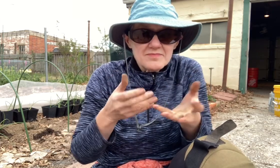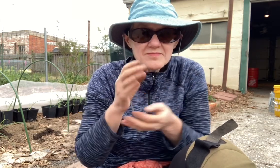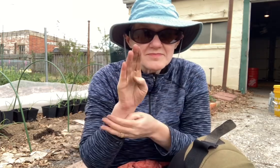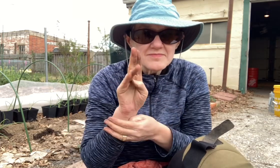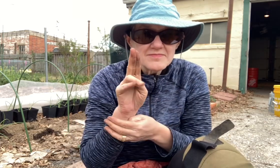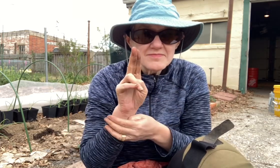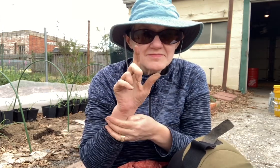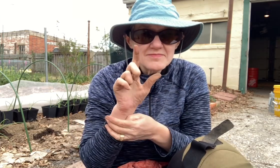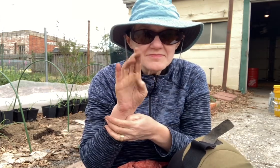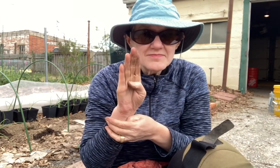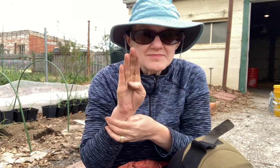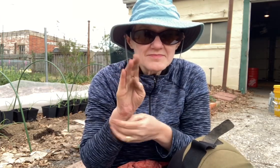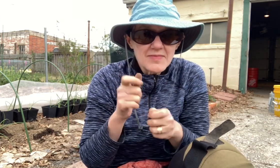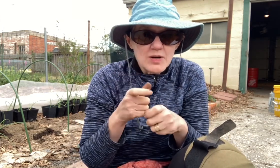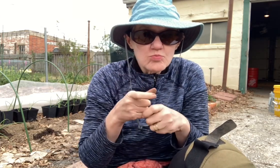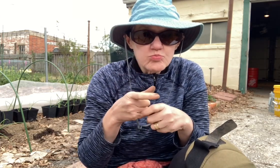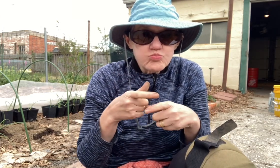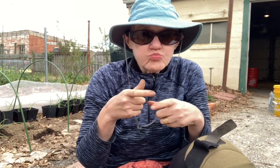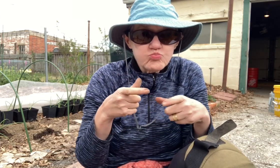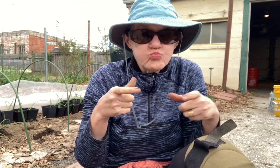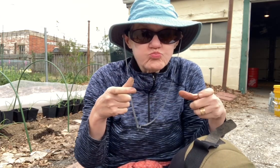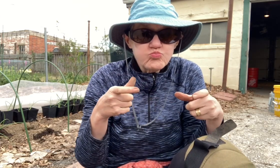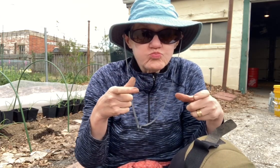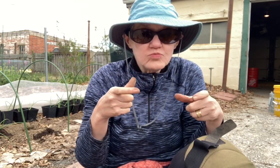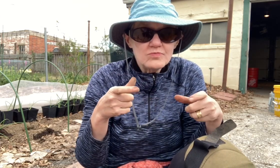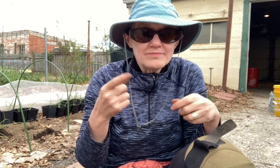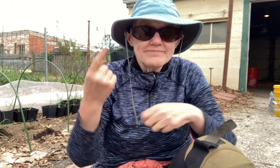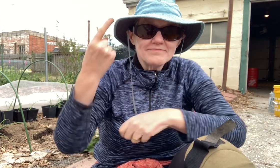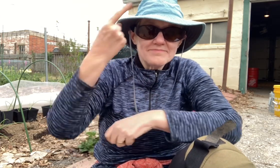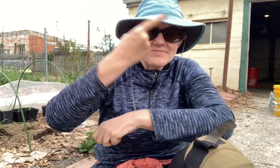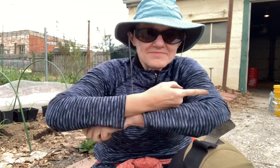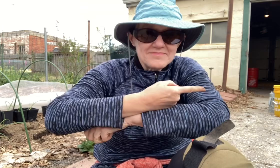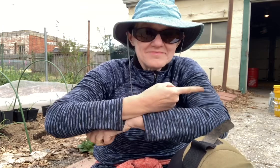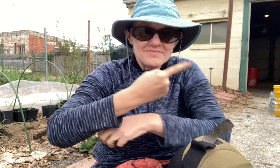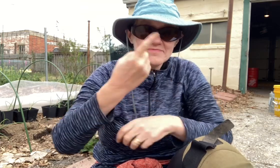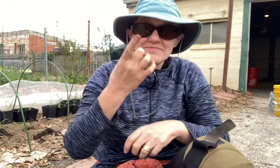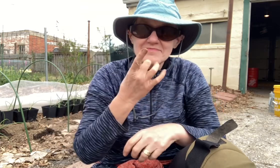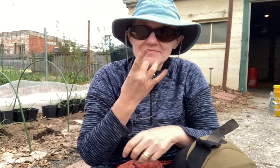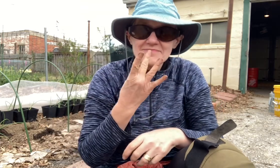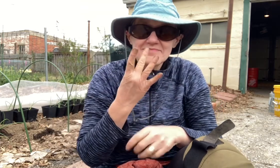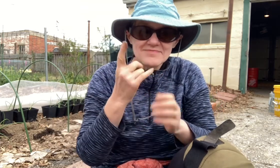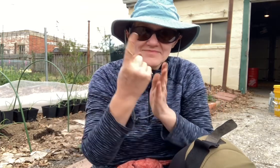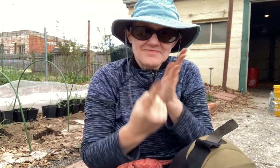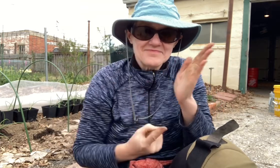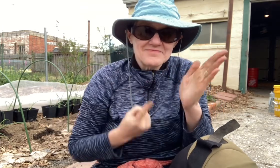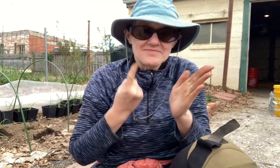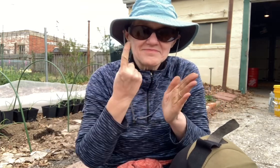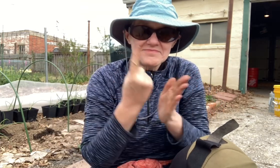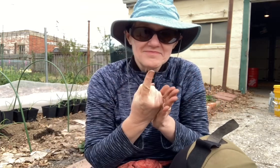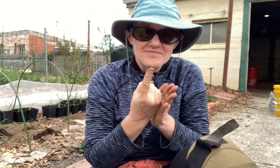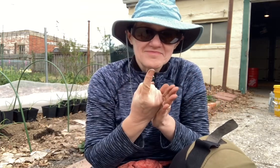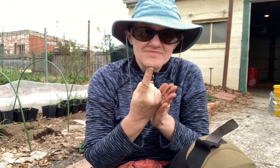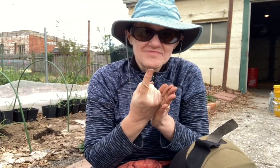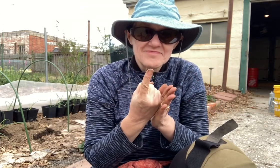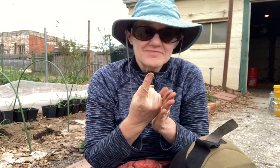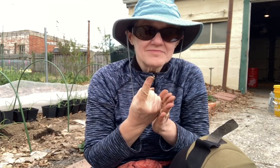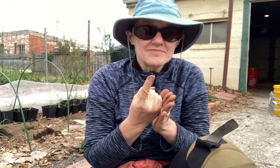what causes the bulbs to form? Well, that's dependent on the hours of